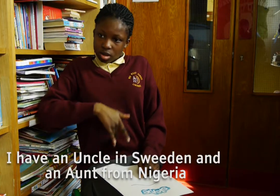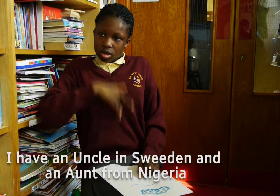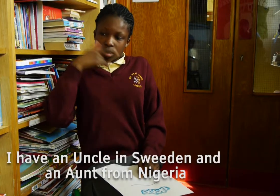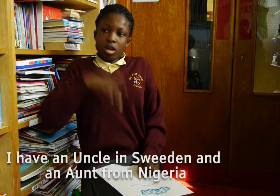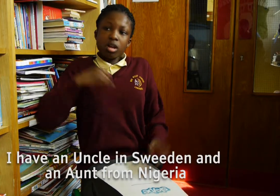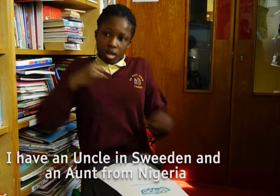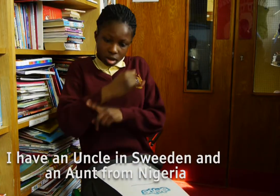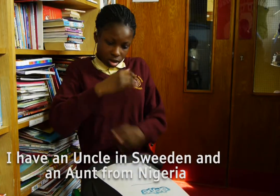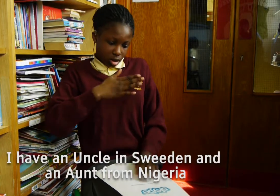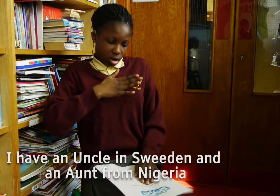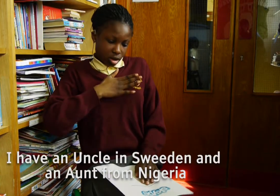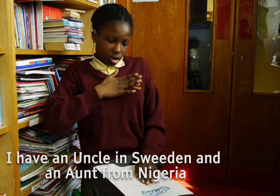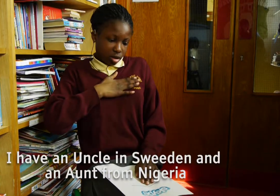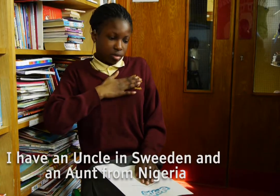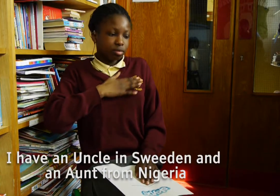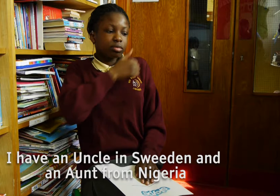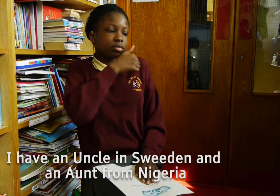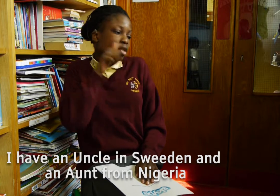I have an uncle in Sweden